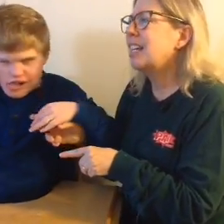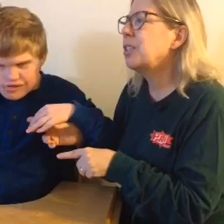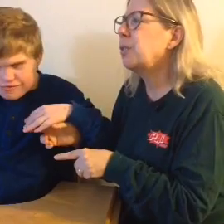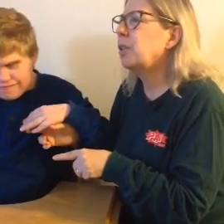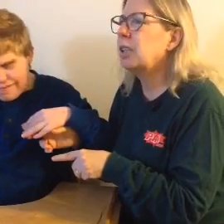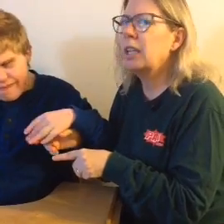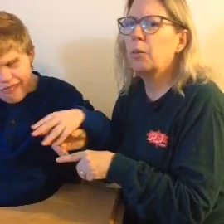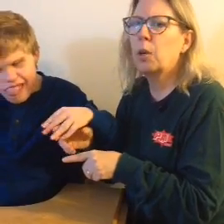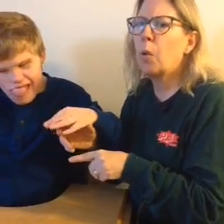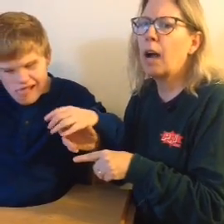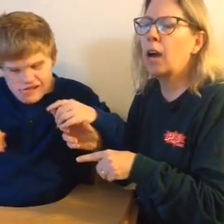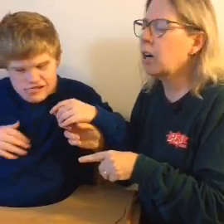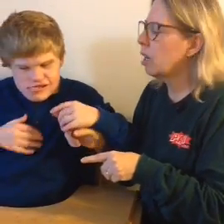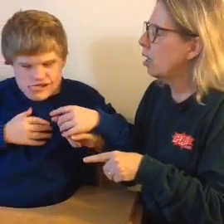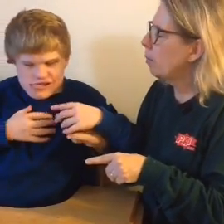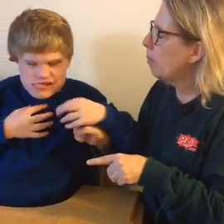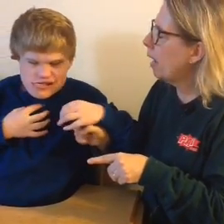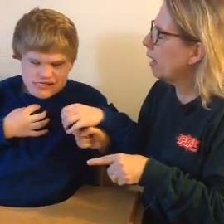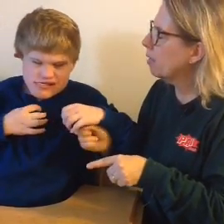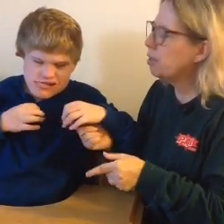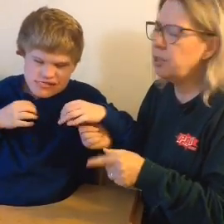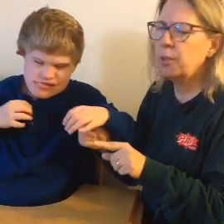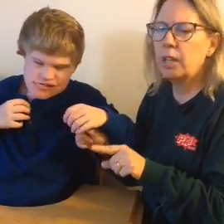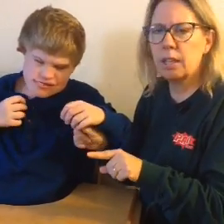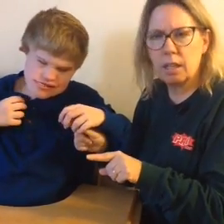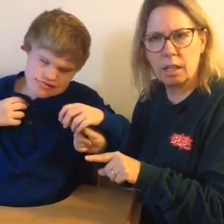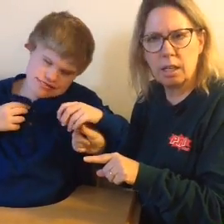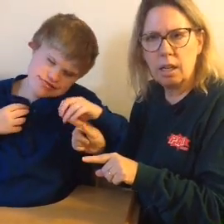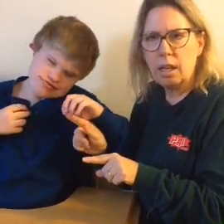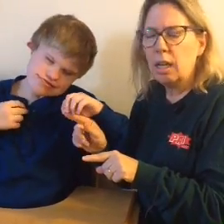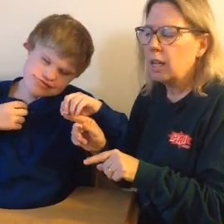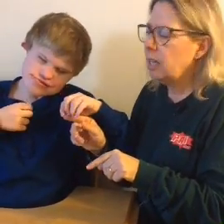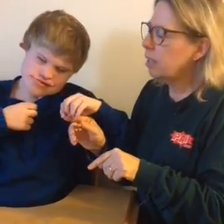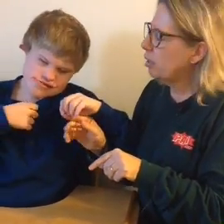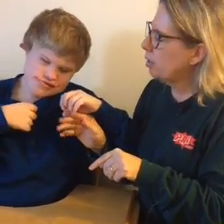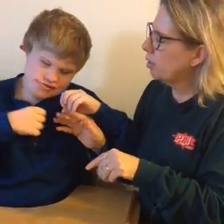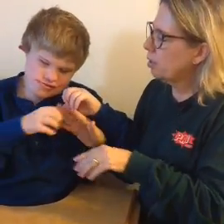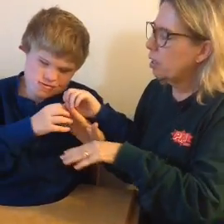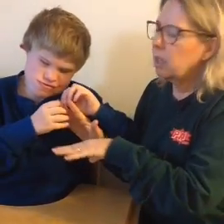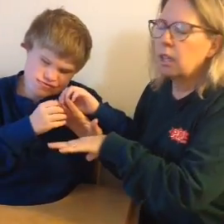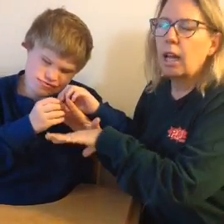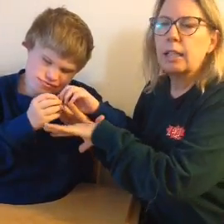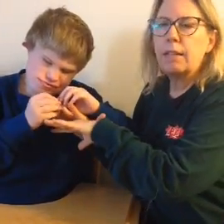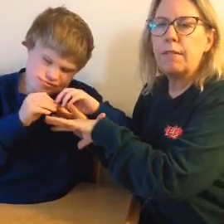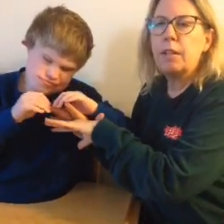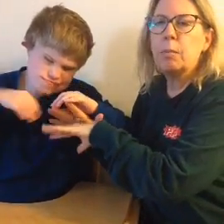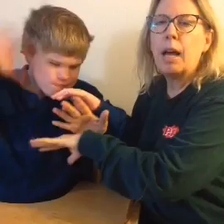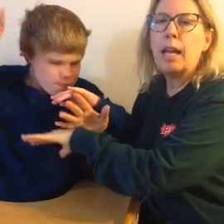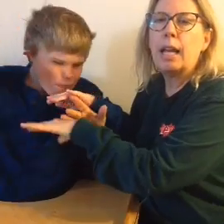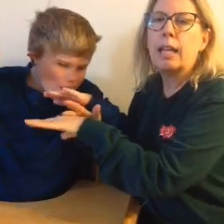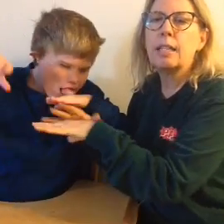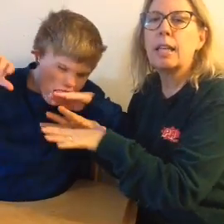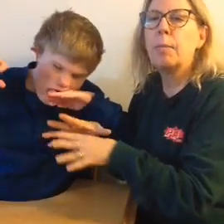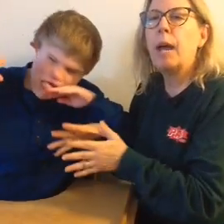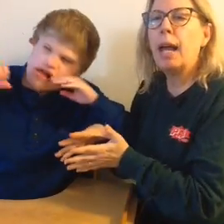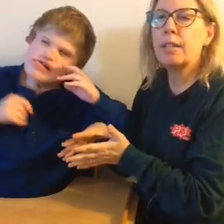doesn't really require Max to do anything. He can just lightly feel my hands and